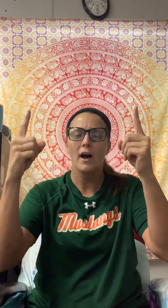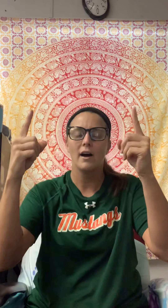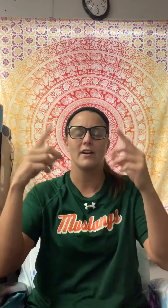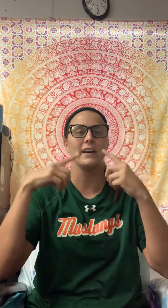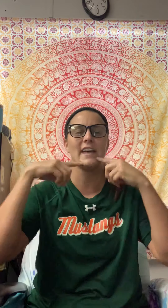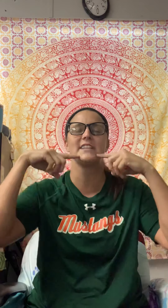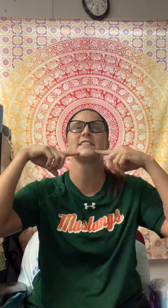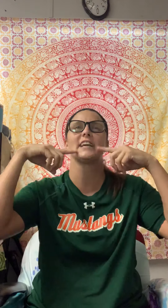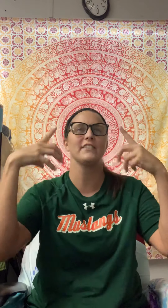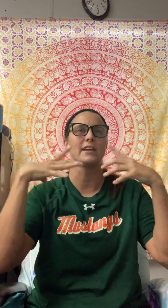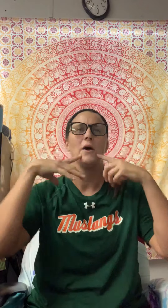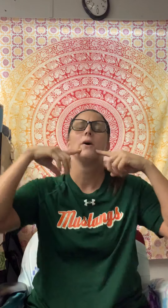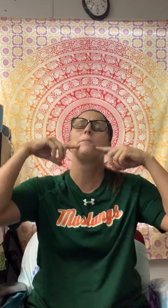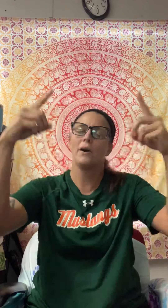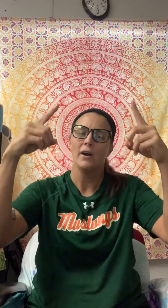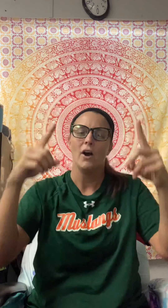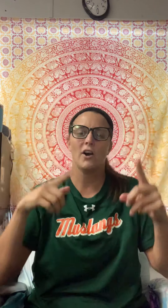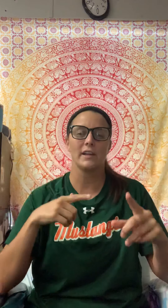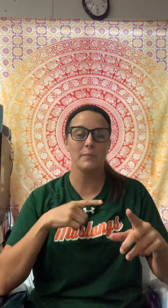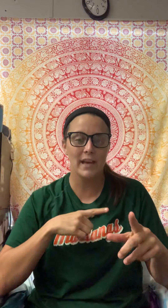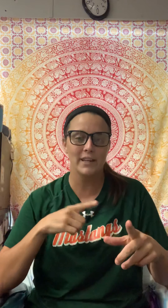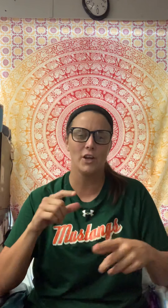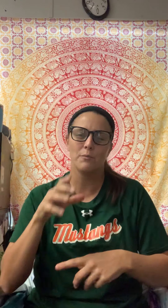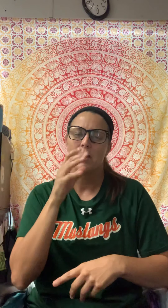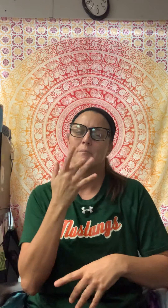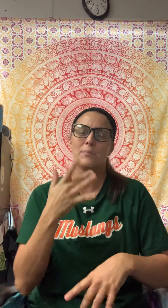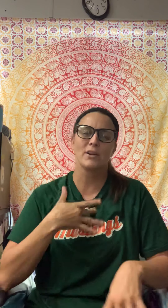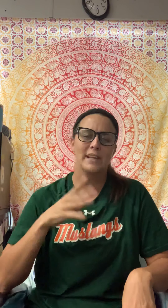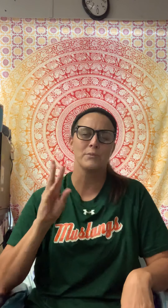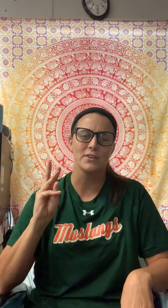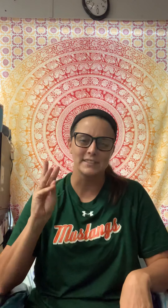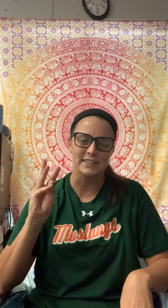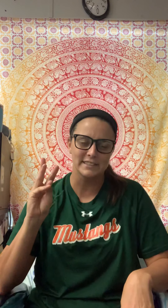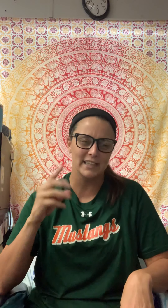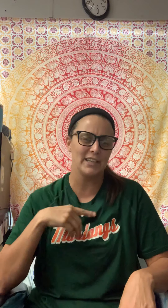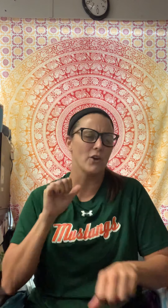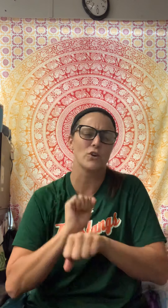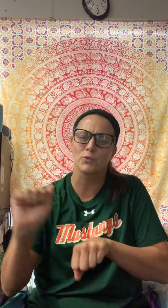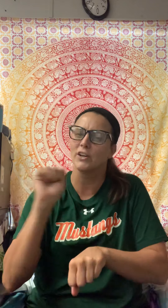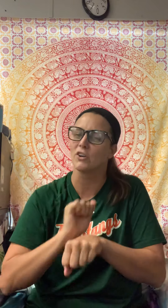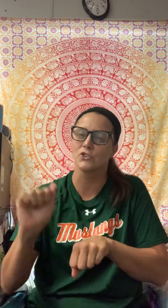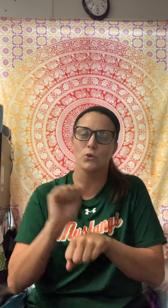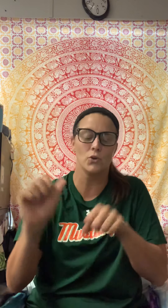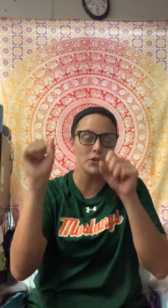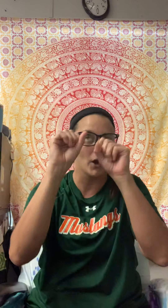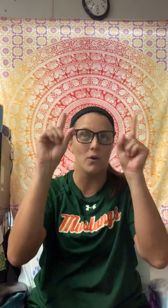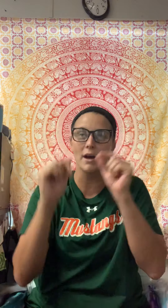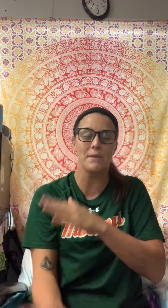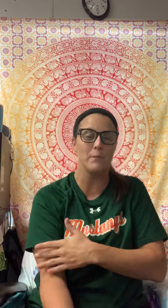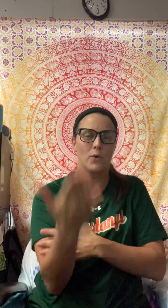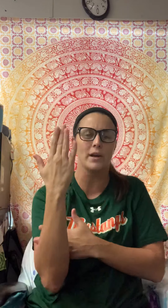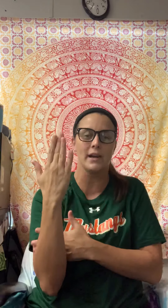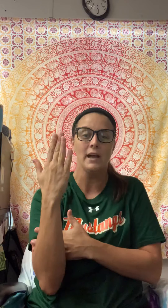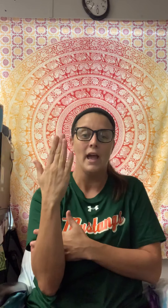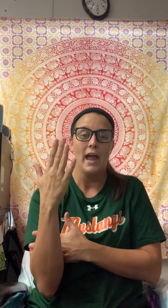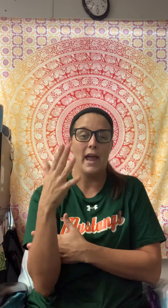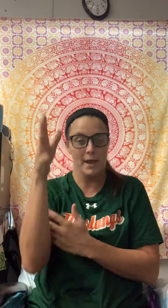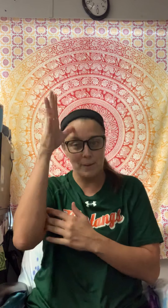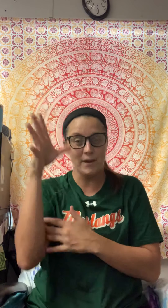All right, that is a sign like, or like, man, you know, my birthday, I'm turning 16. I've worked really hard in school. You know, I woke up that morning and my